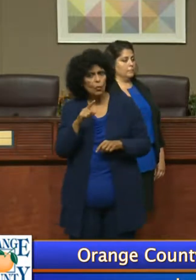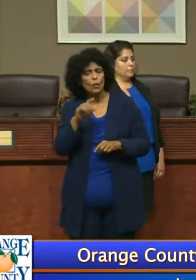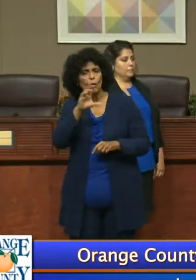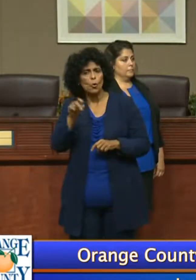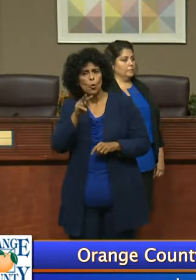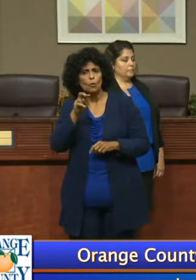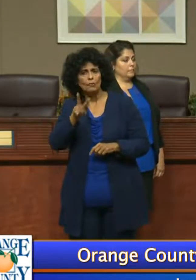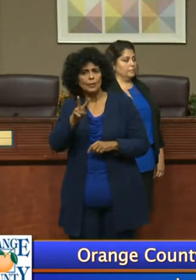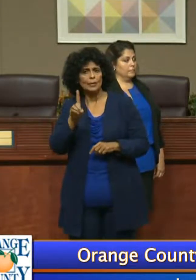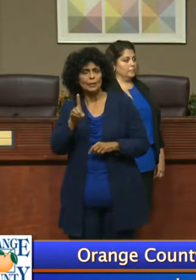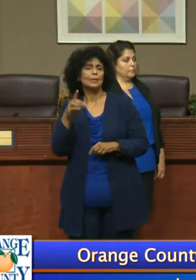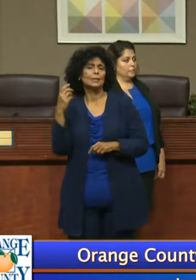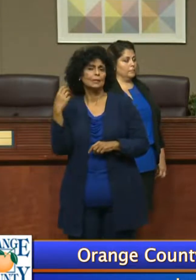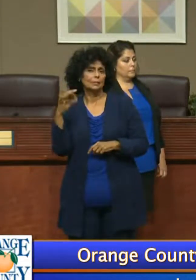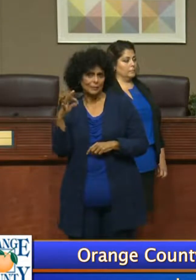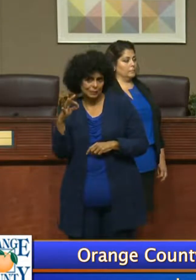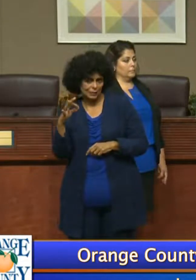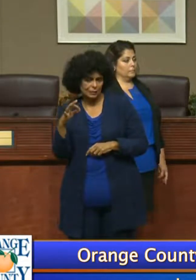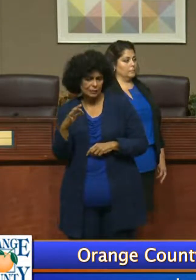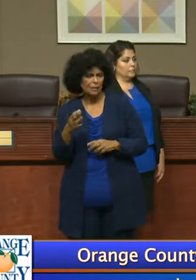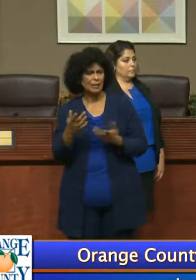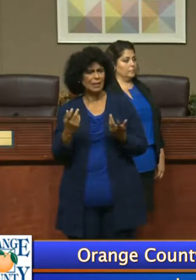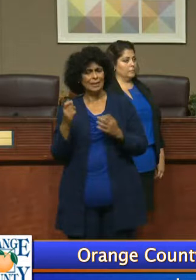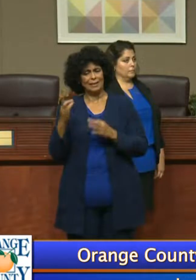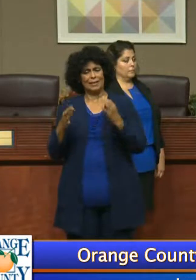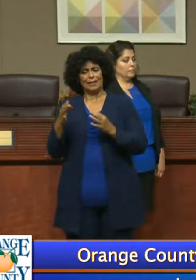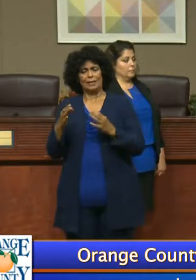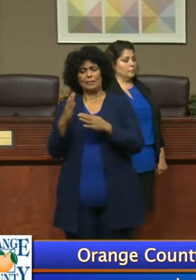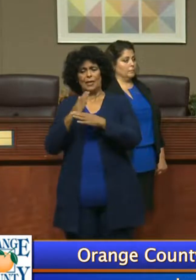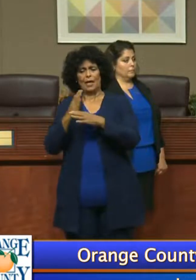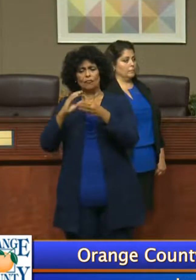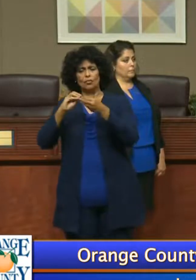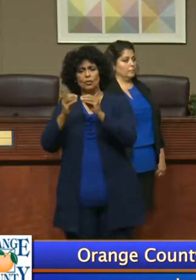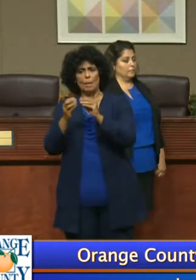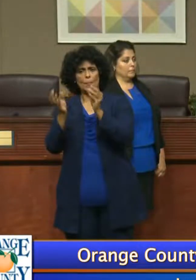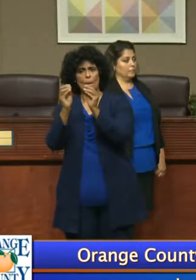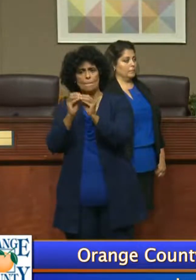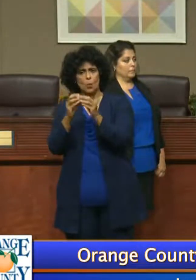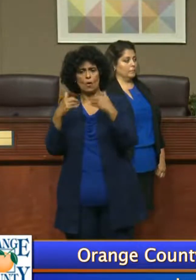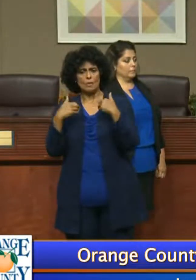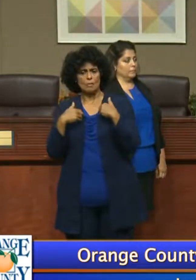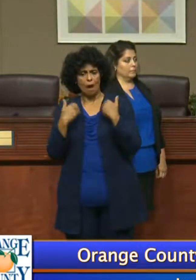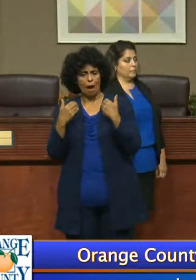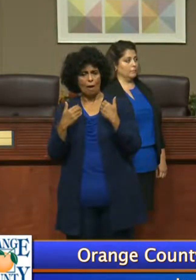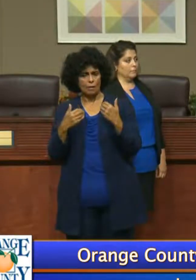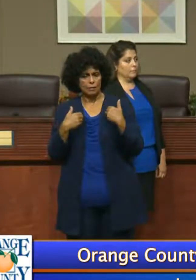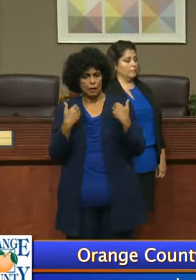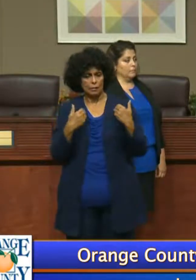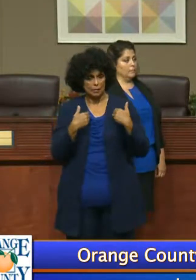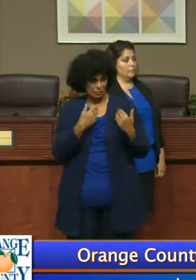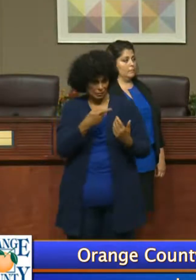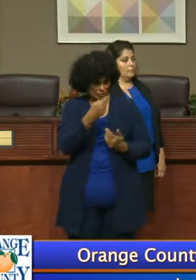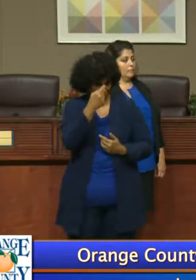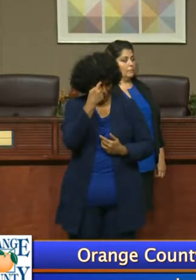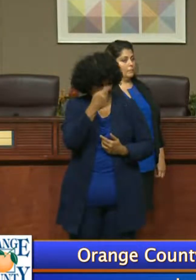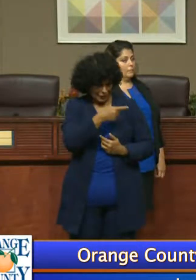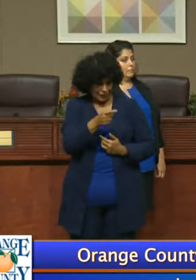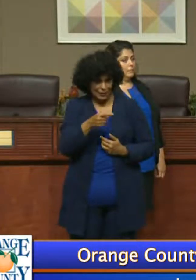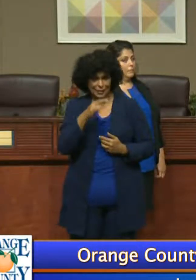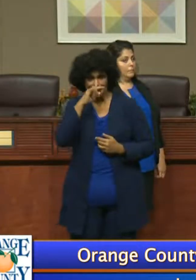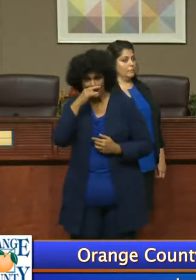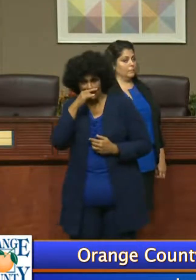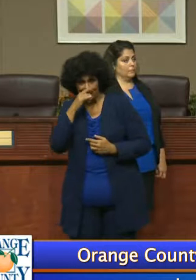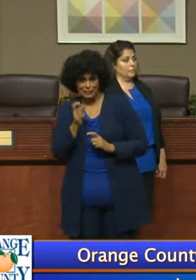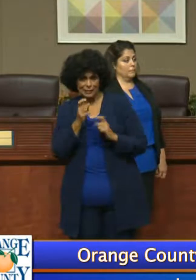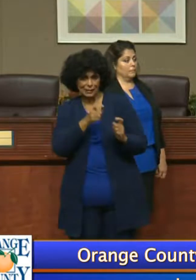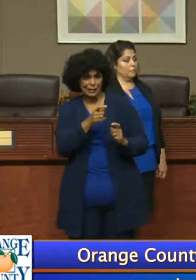average age is getting younger and younger, is this a potential circle of exposure? Kids come home and give it to parents, then parents